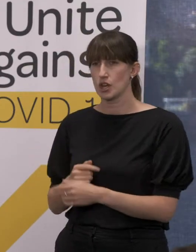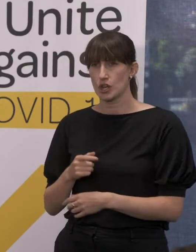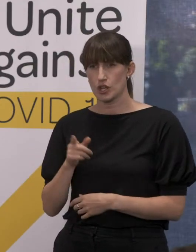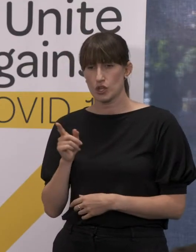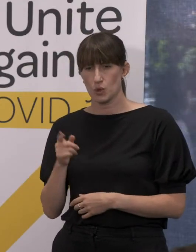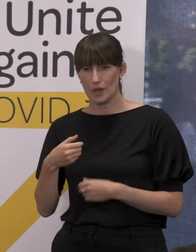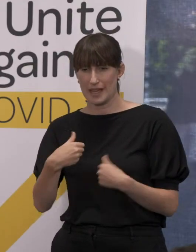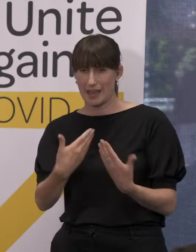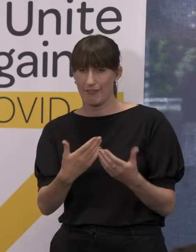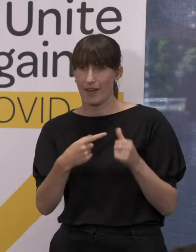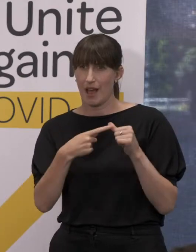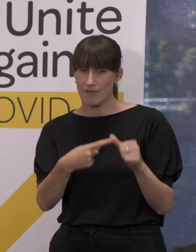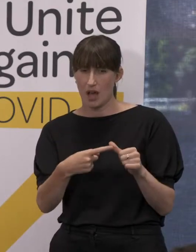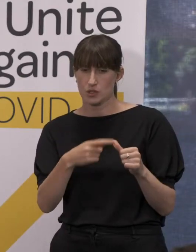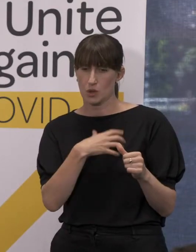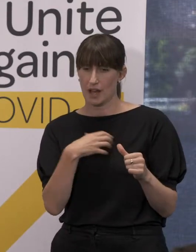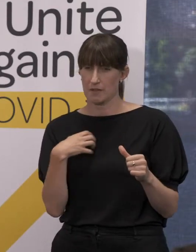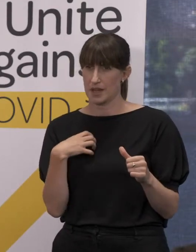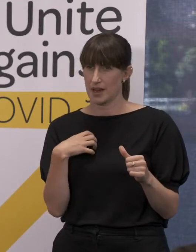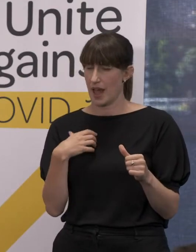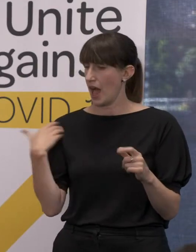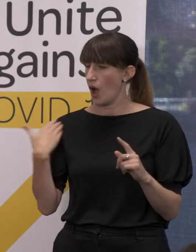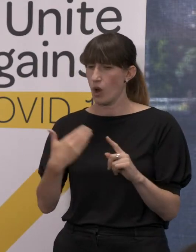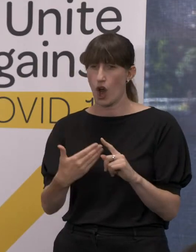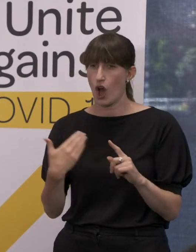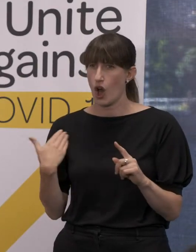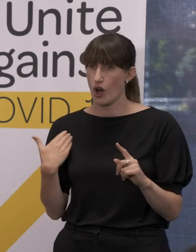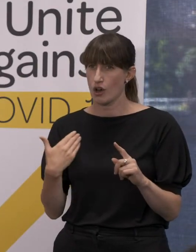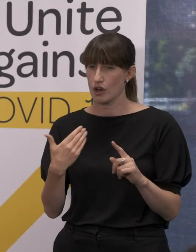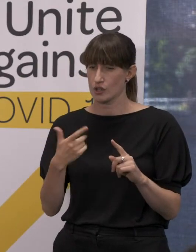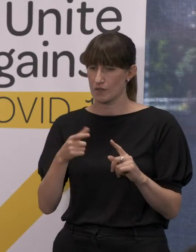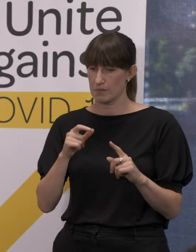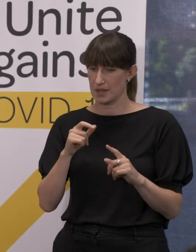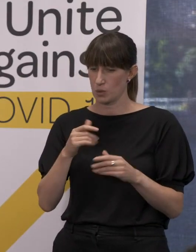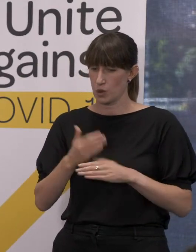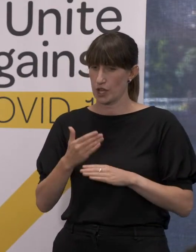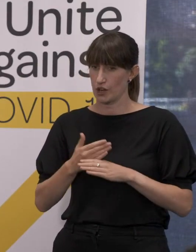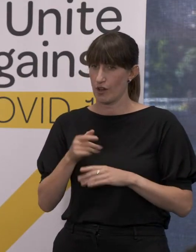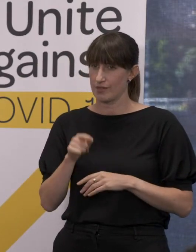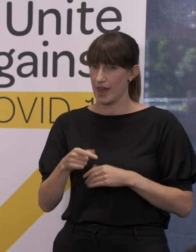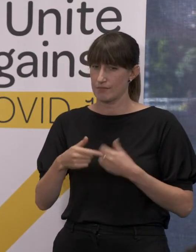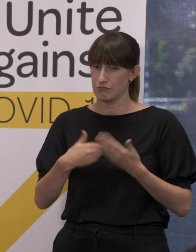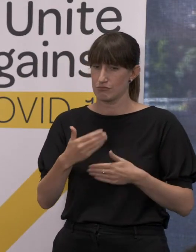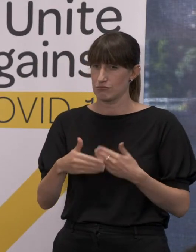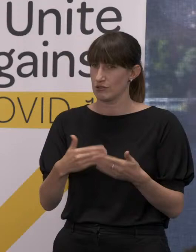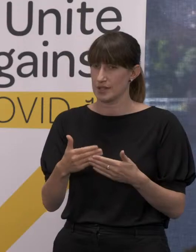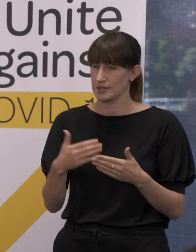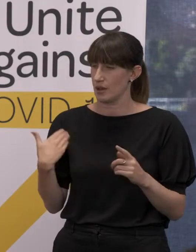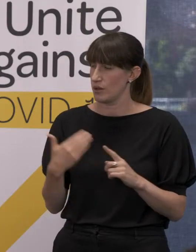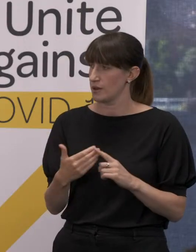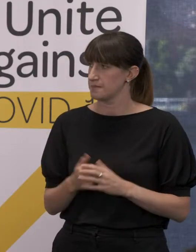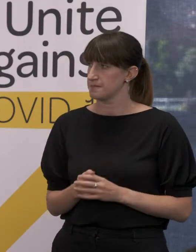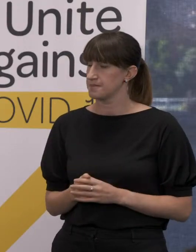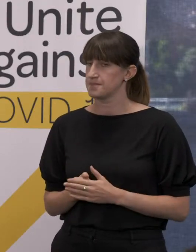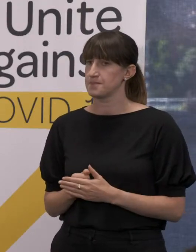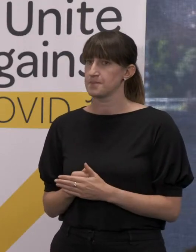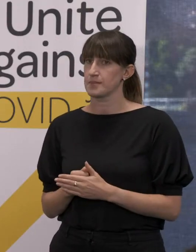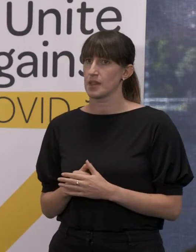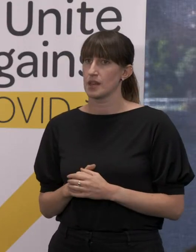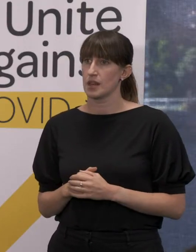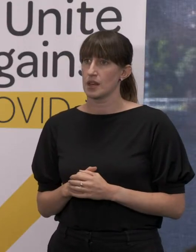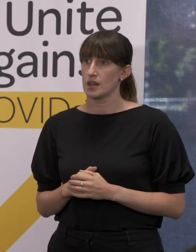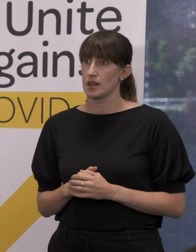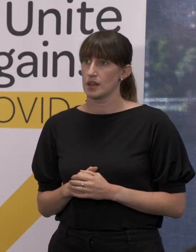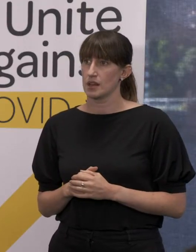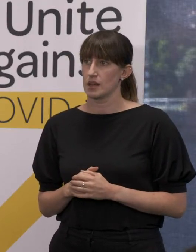to the government, was it just something that you started yesterday, or has it been a couple of weeks in the process? So we've been working on our getting a view of an assessment